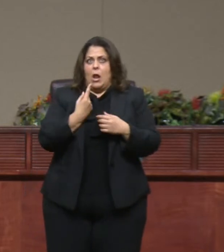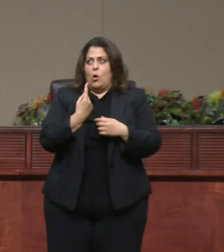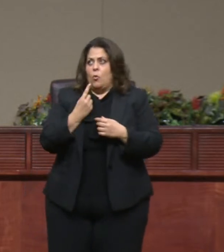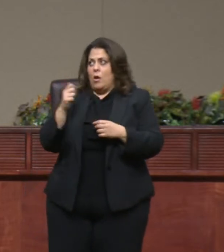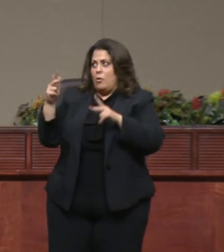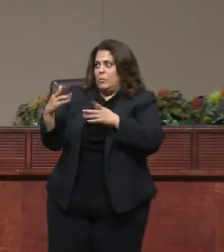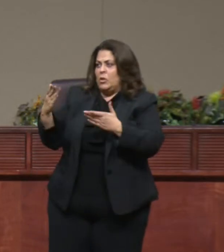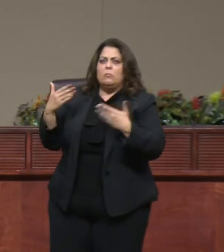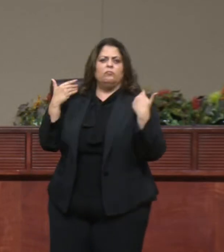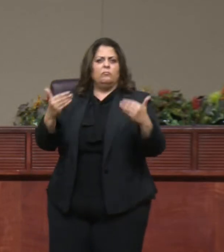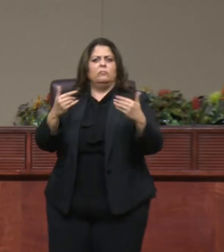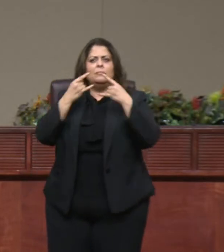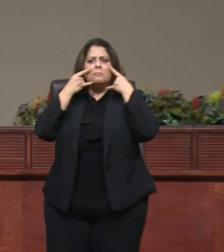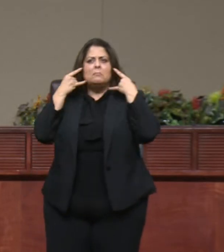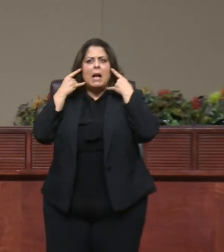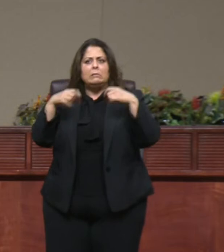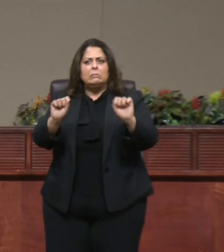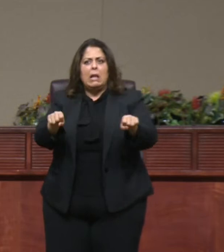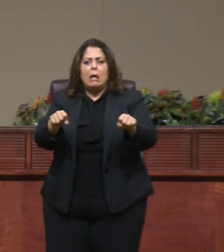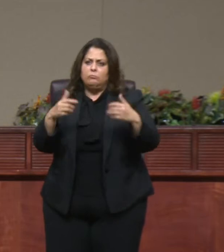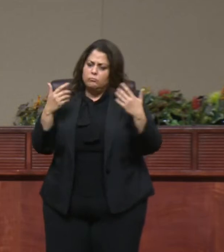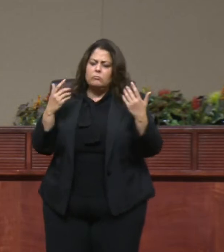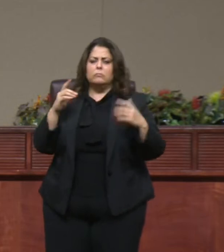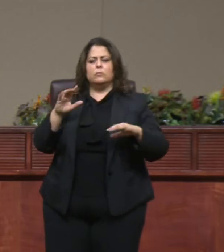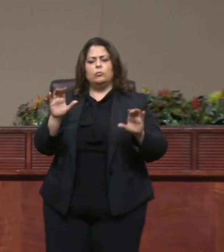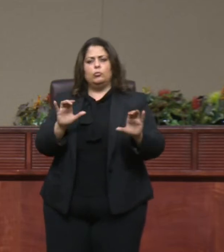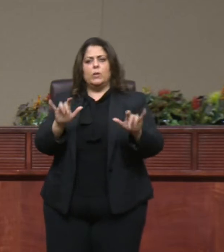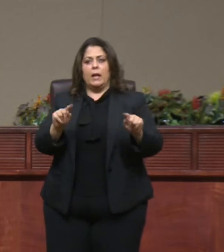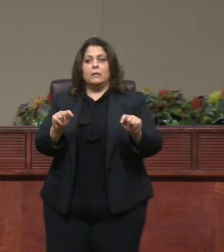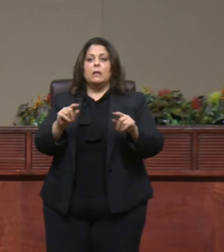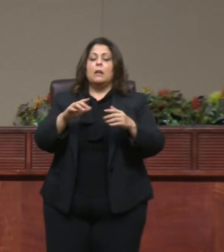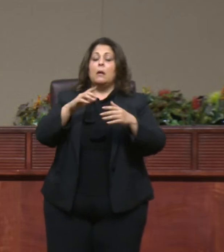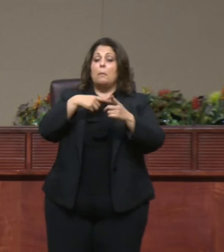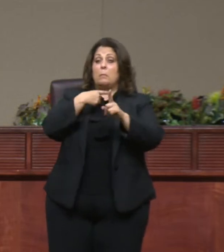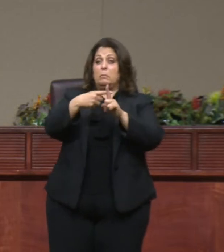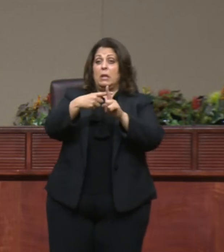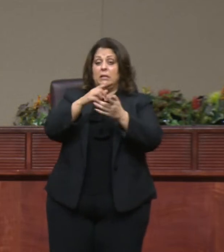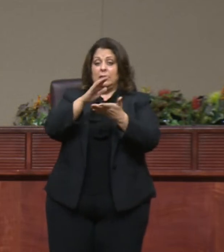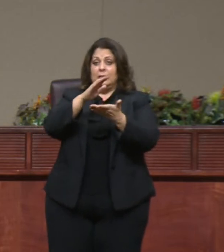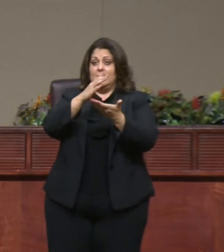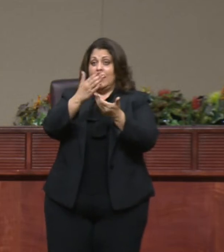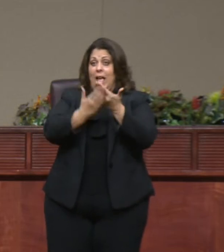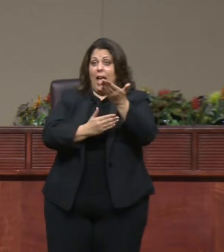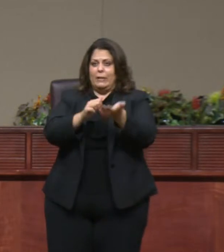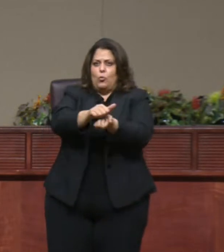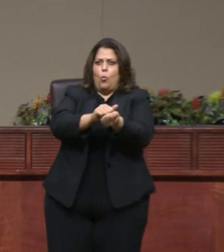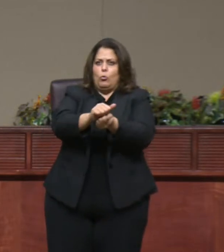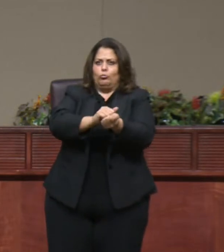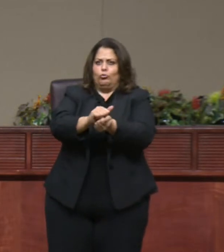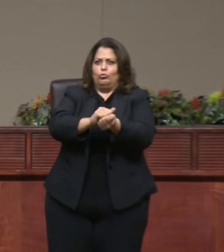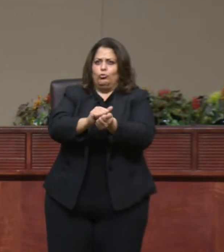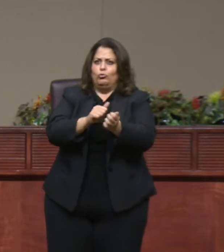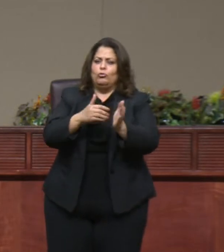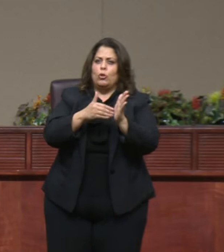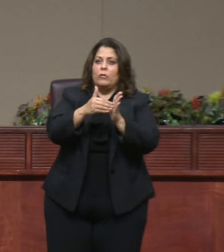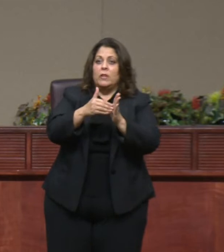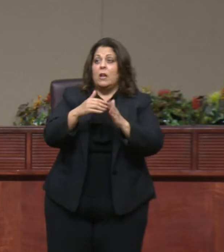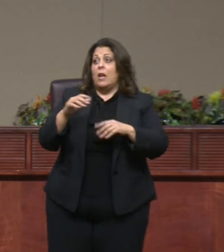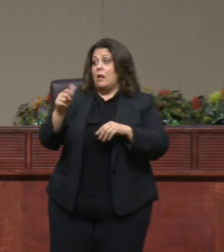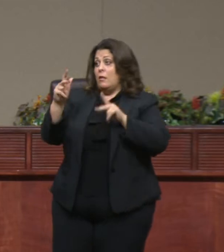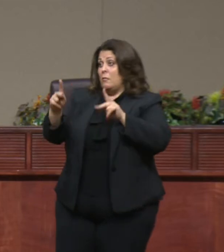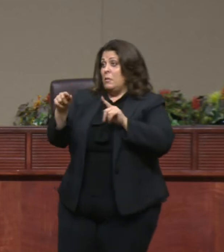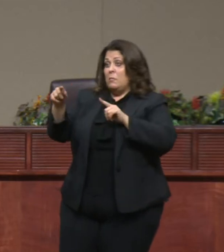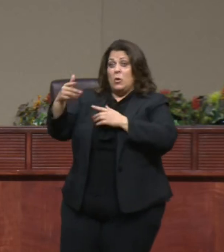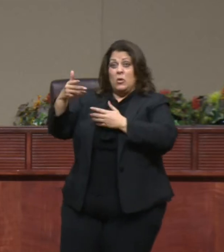mask. Washing your hands is critical important. And when interacting with other people, even if you know